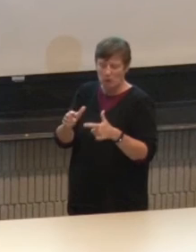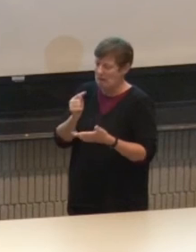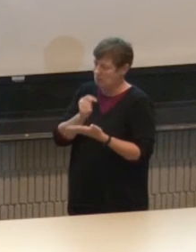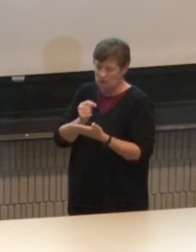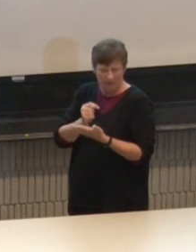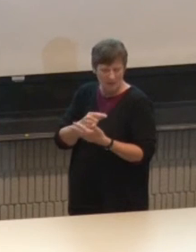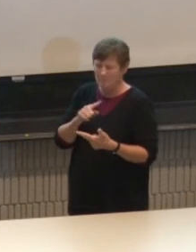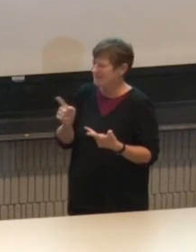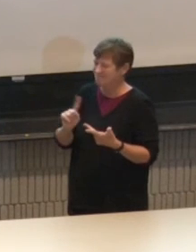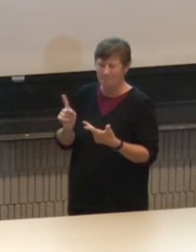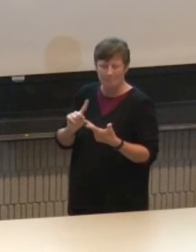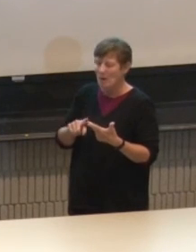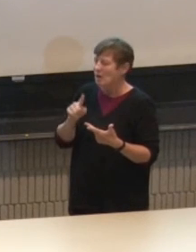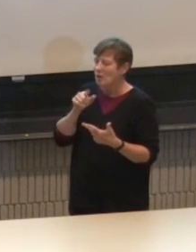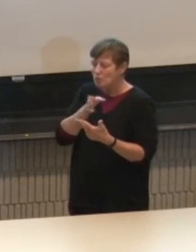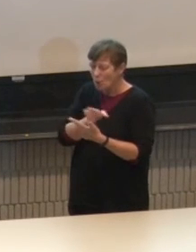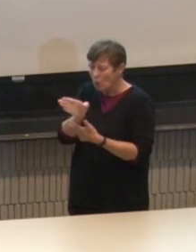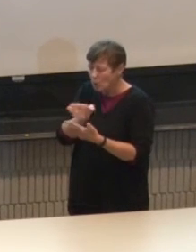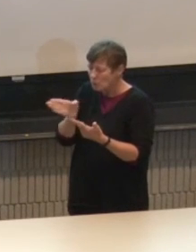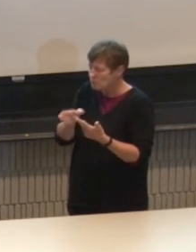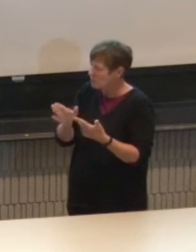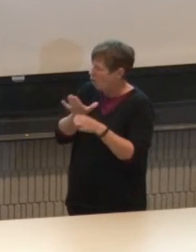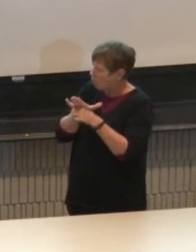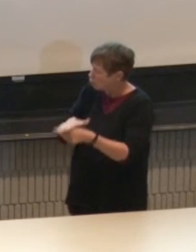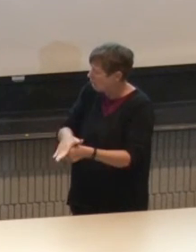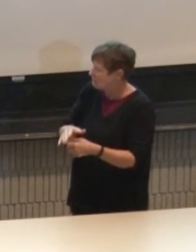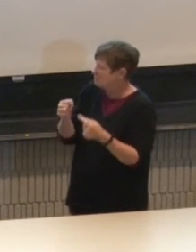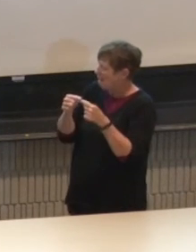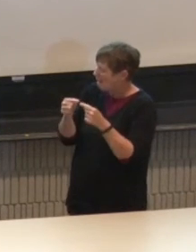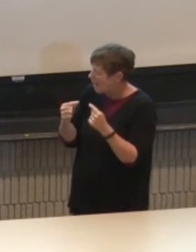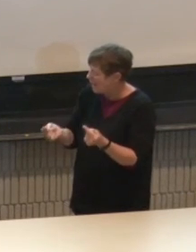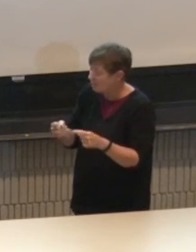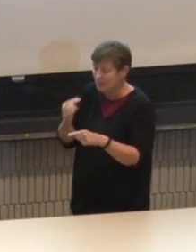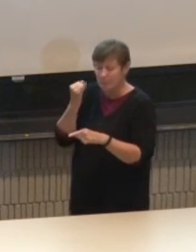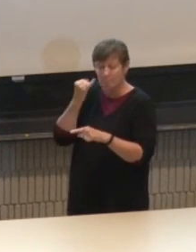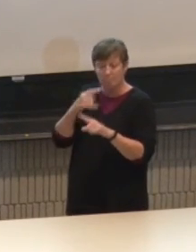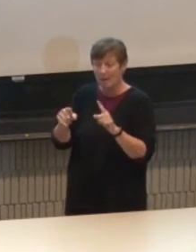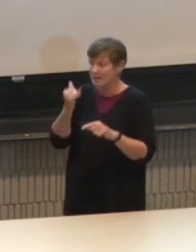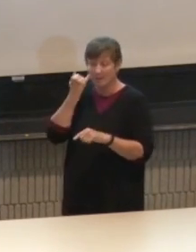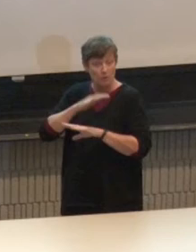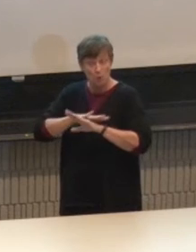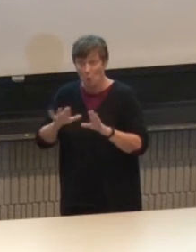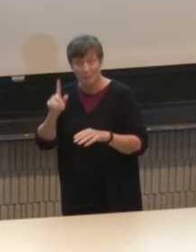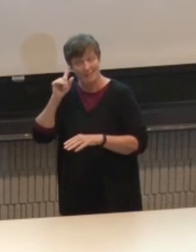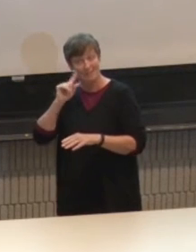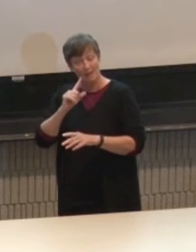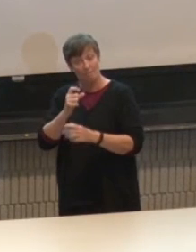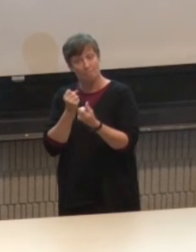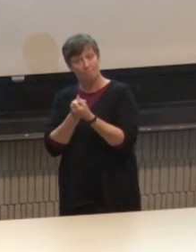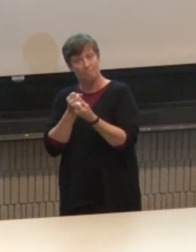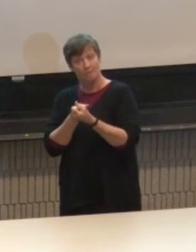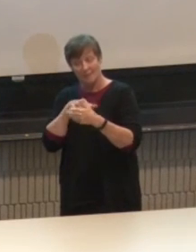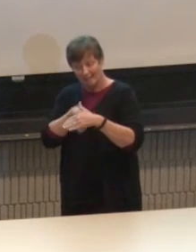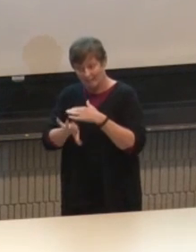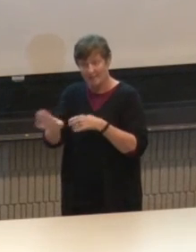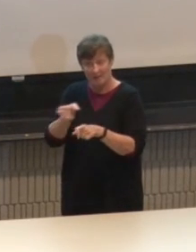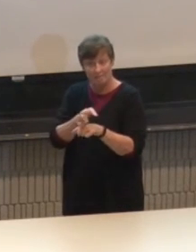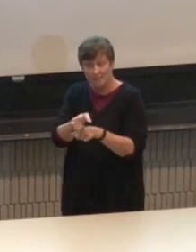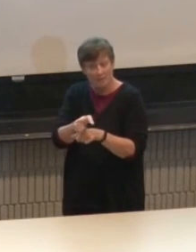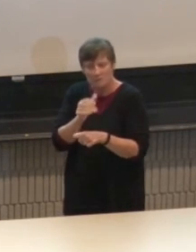the oppressors and they're the enemy. But if no one who's deaf-minded goes into that field, the field will never change.